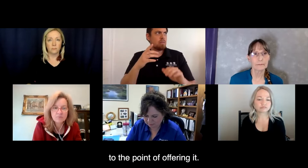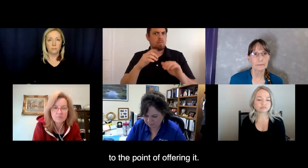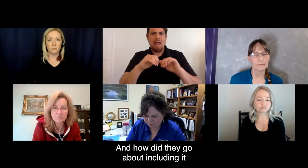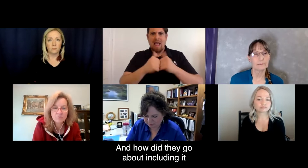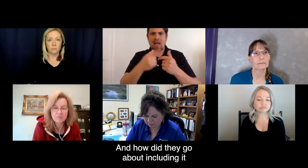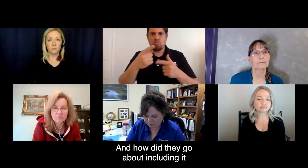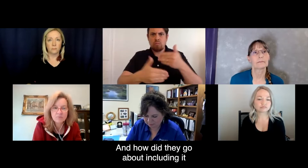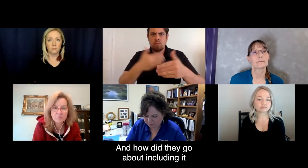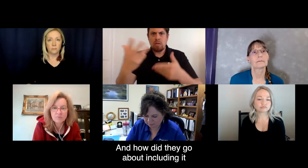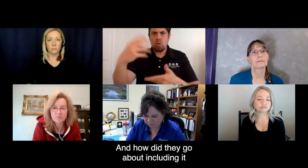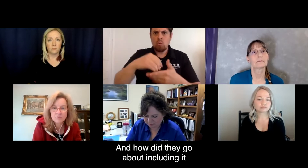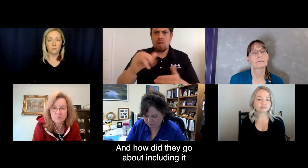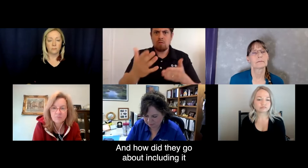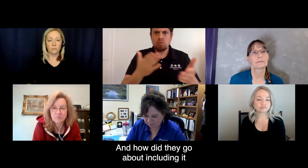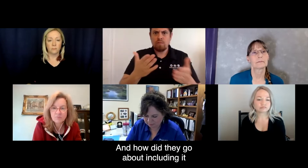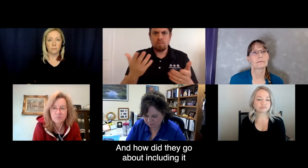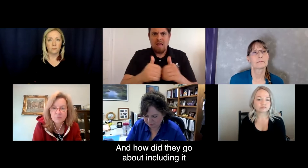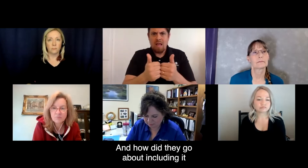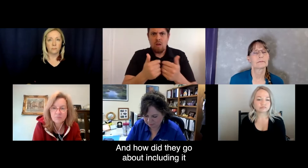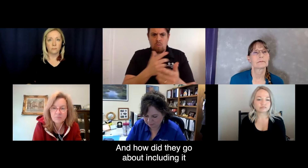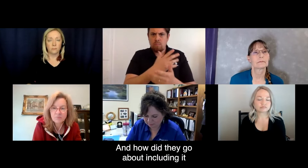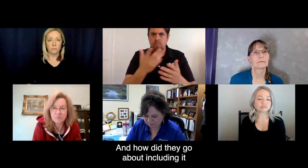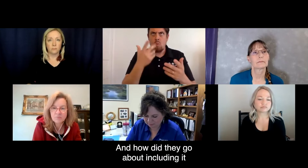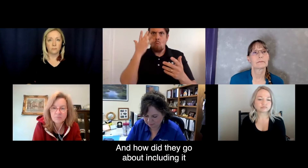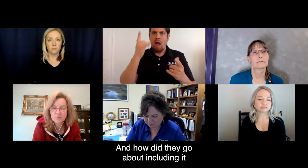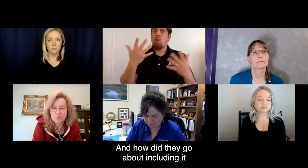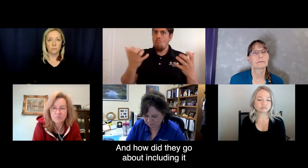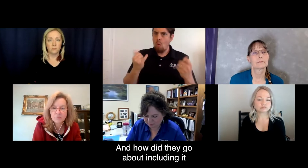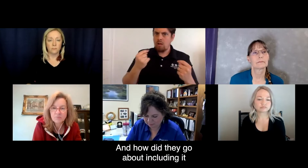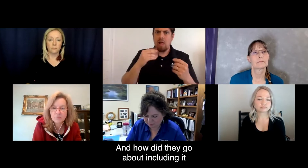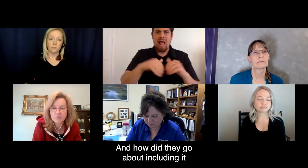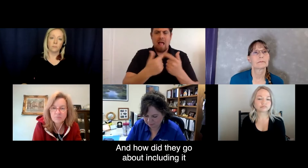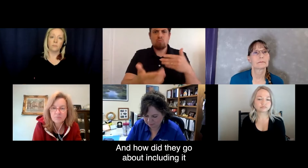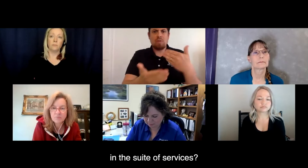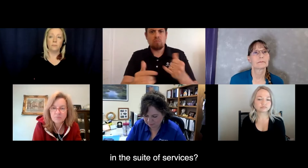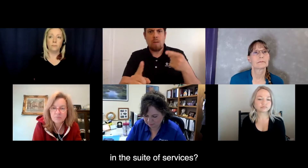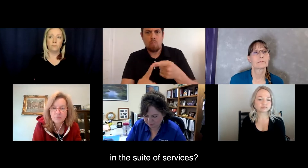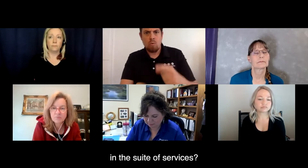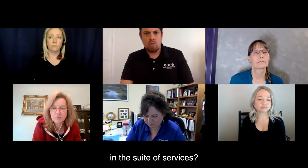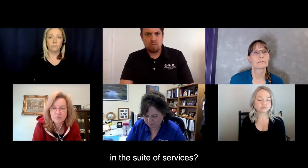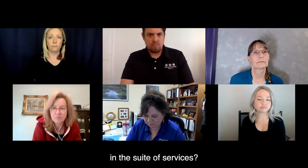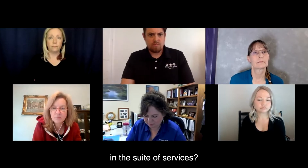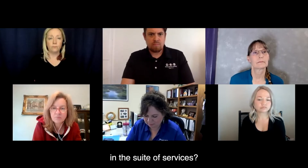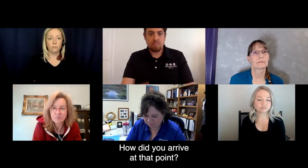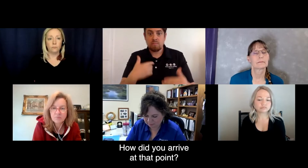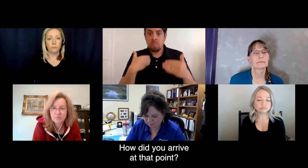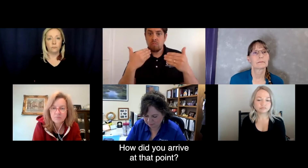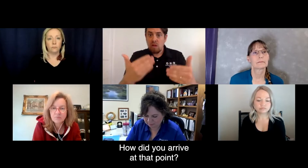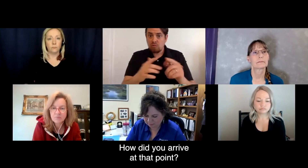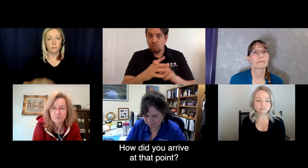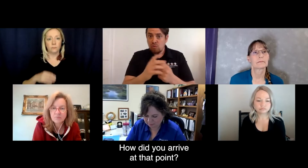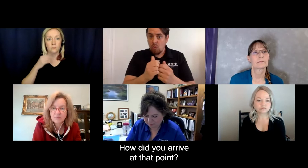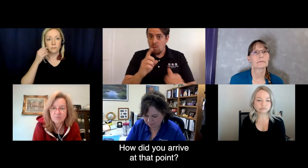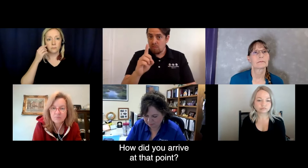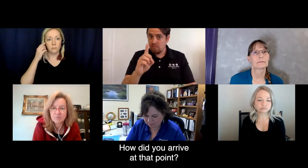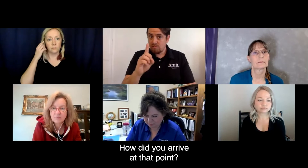it? And how did they go about including it in the suite of services? How did you arrive